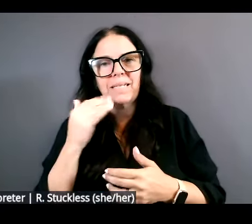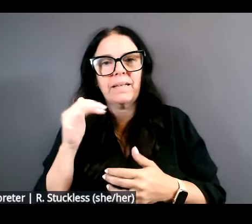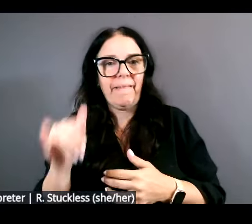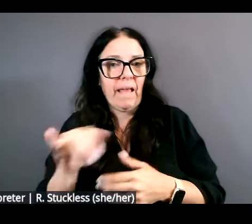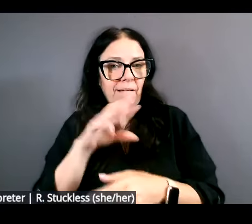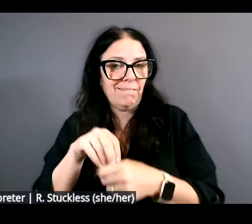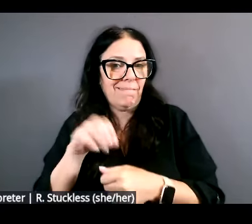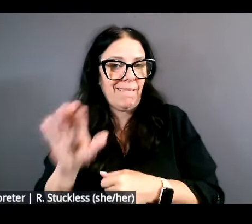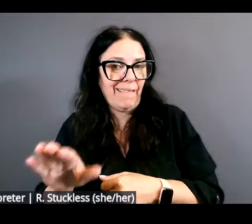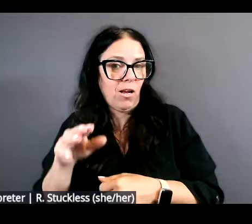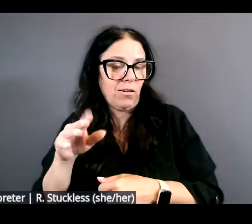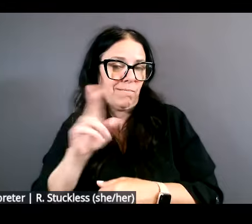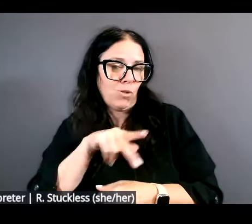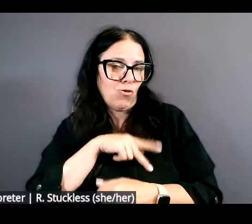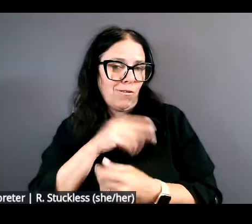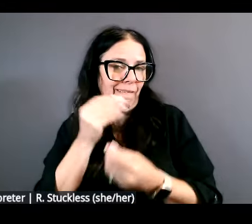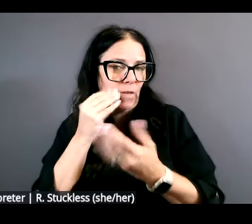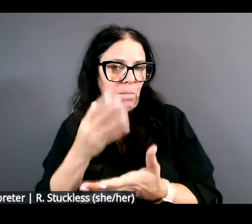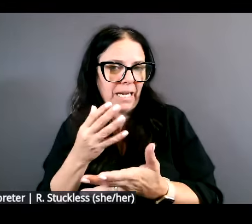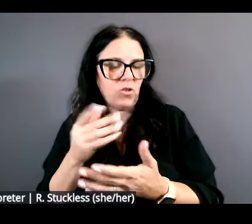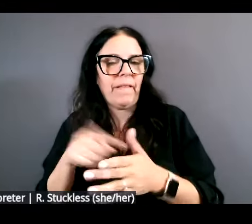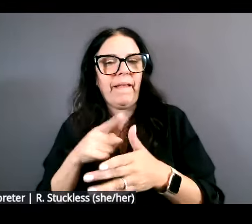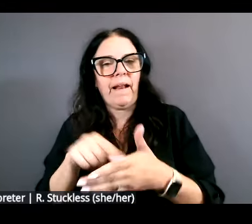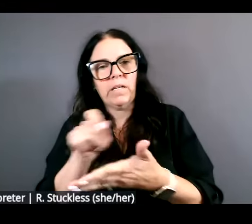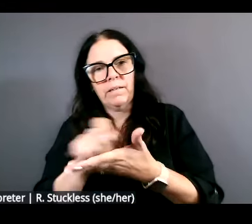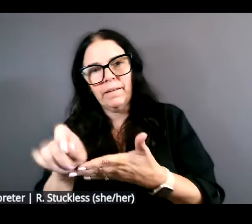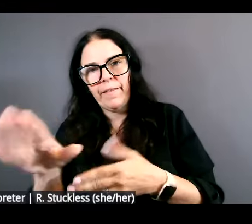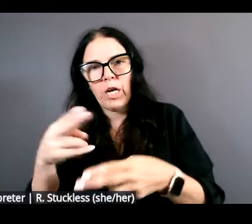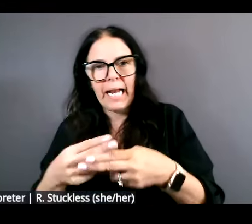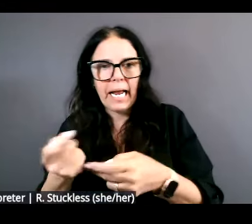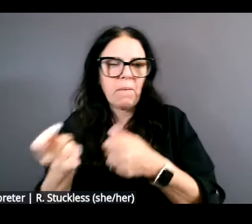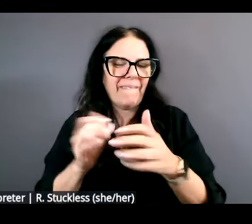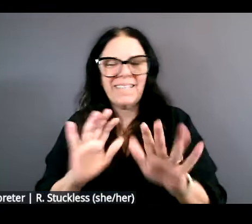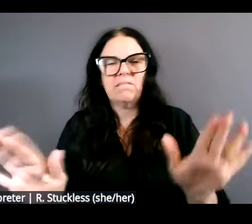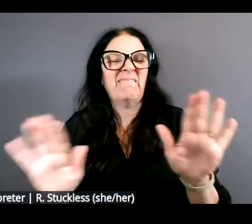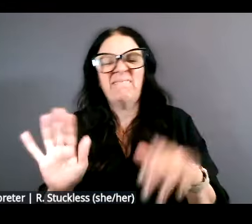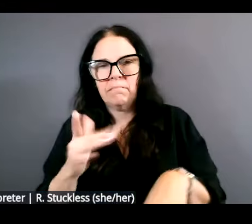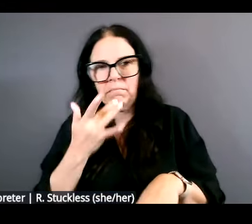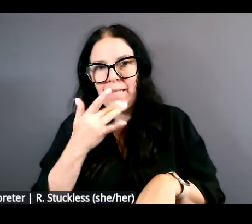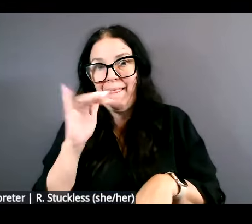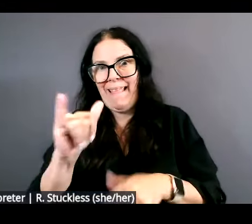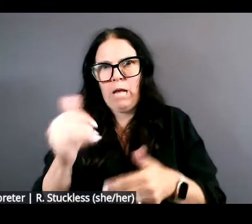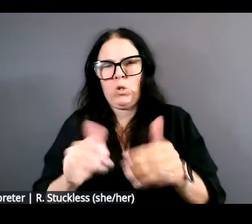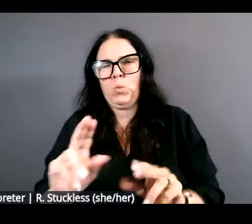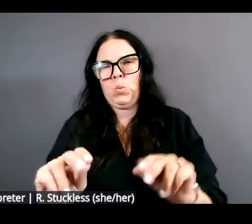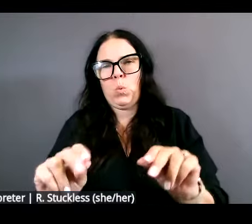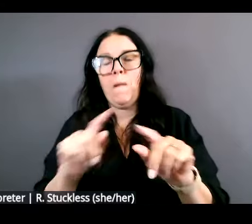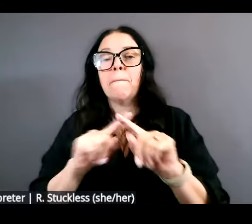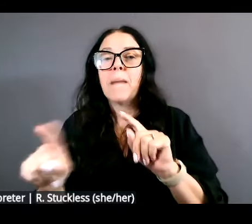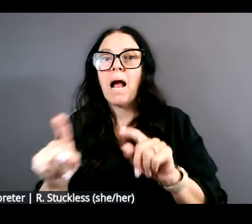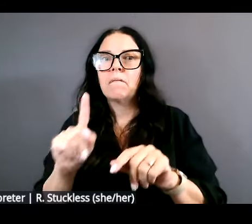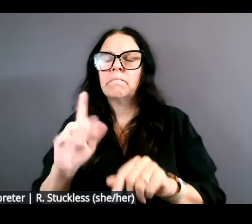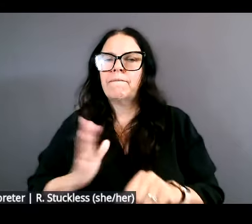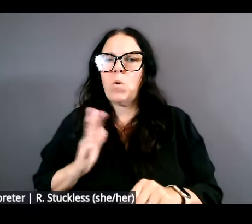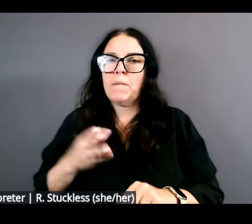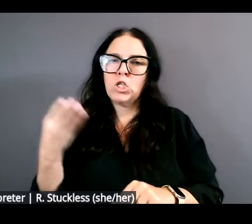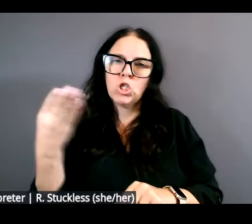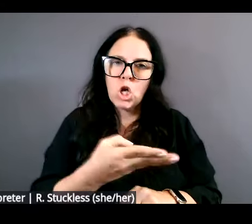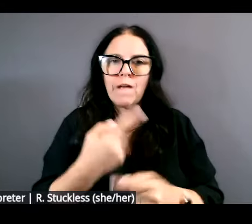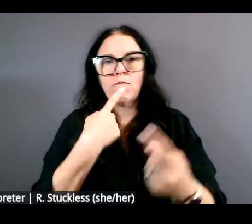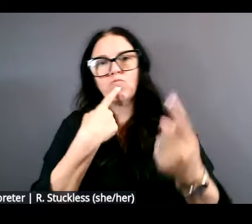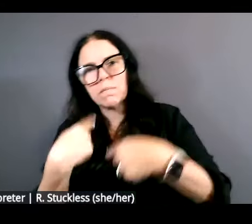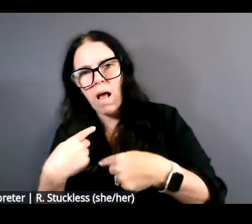sensitive PII that would have to be redacted. That's got to be withheld. So I think those are things that we can take back and we can think